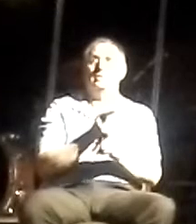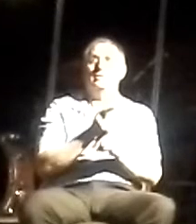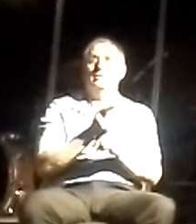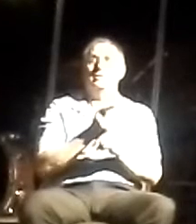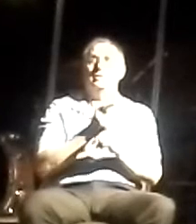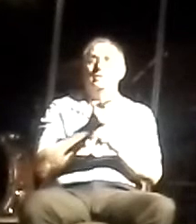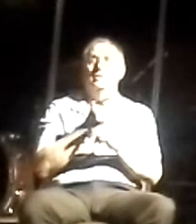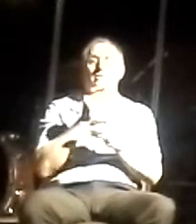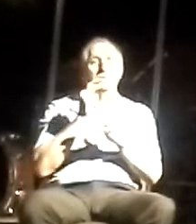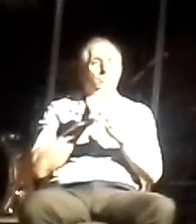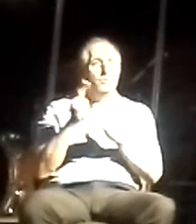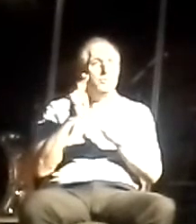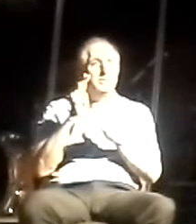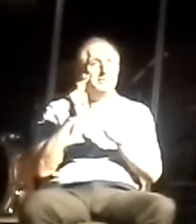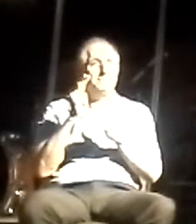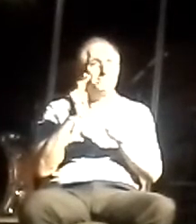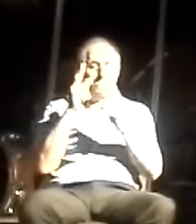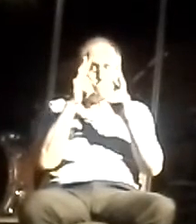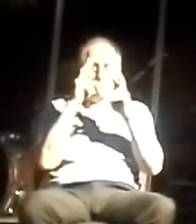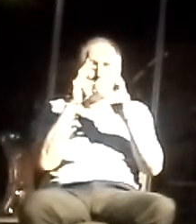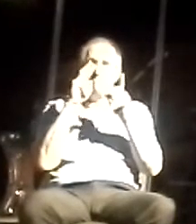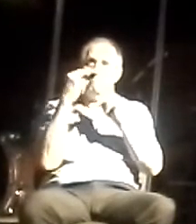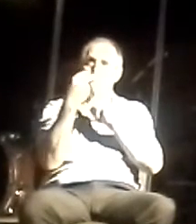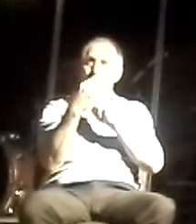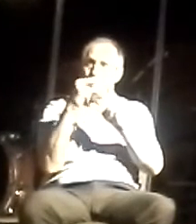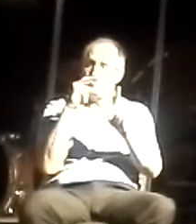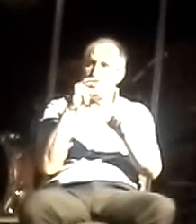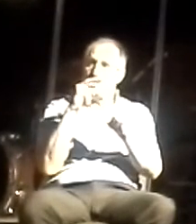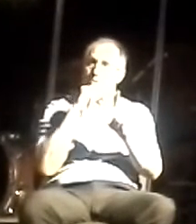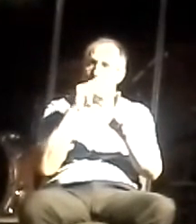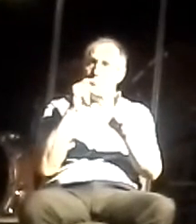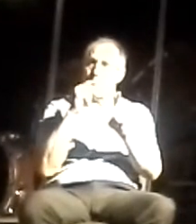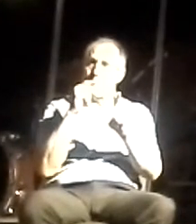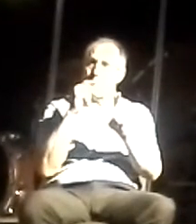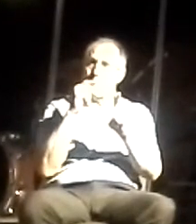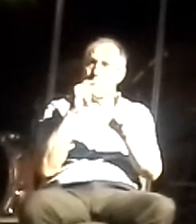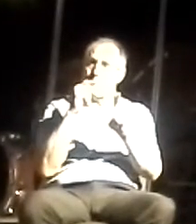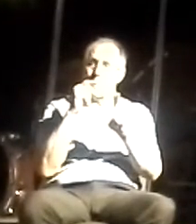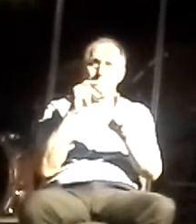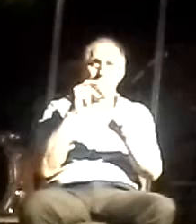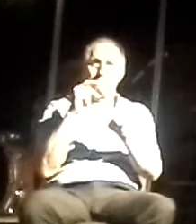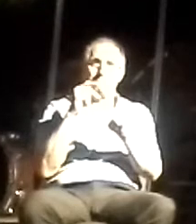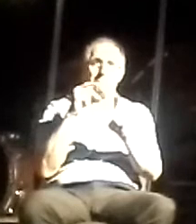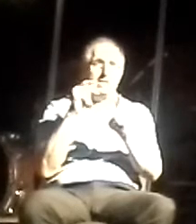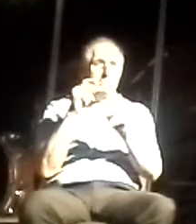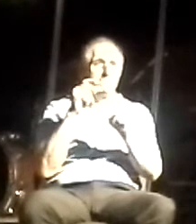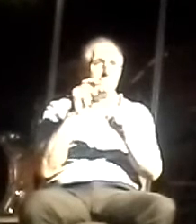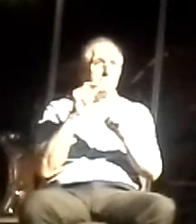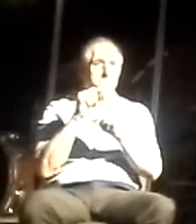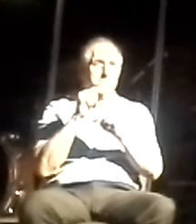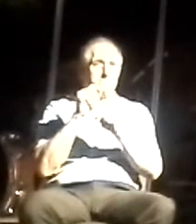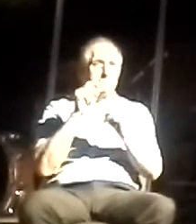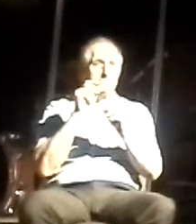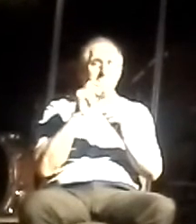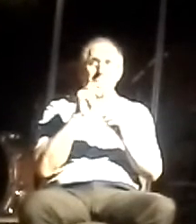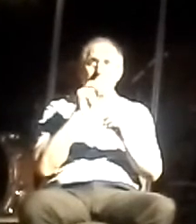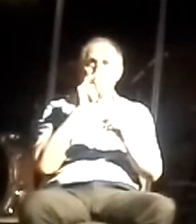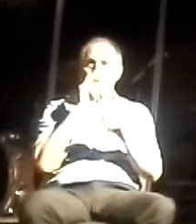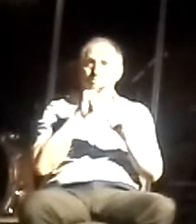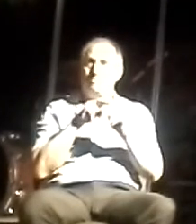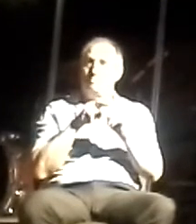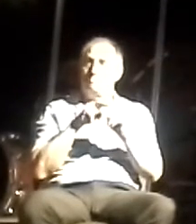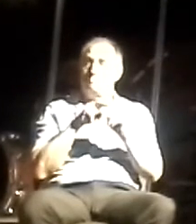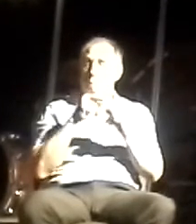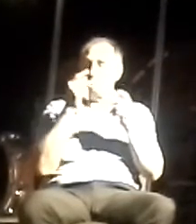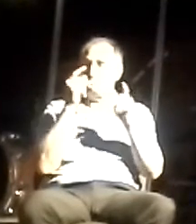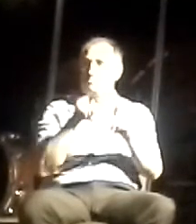This is holy insight. Don't be flippant with it, and don't abuse other people with it. Can you get a yes from anybody in